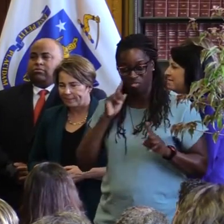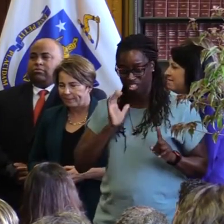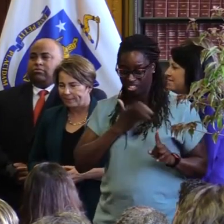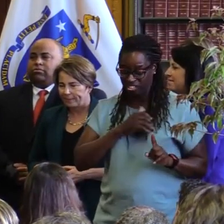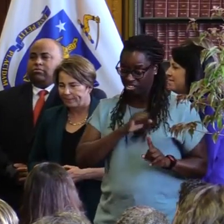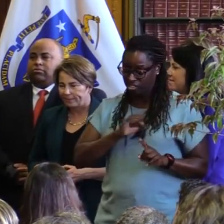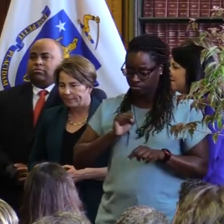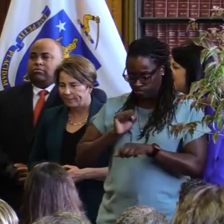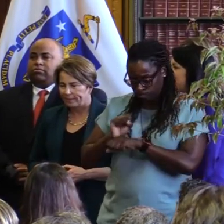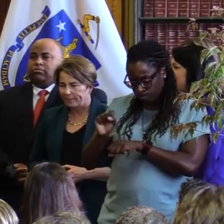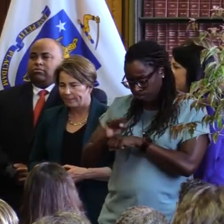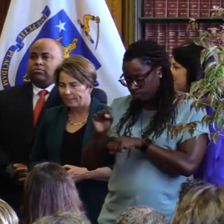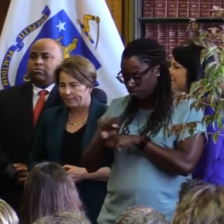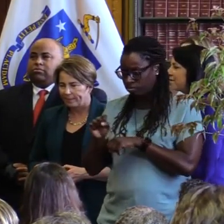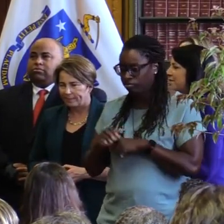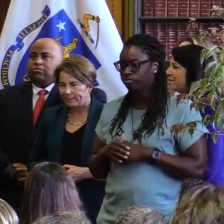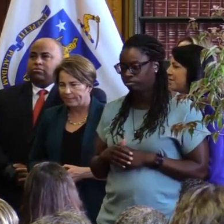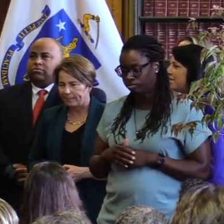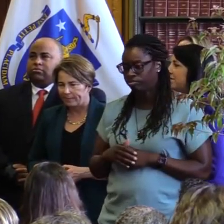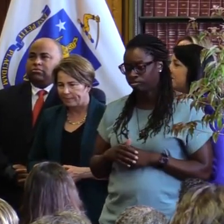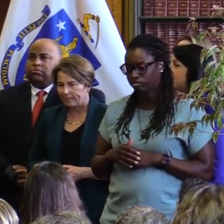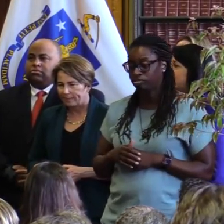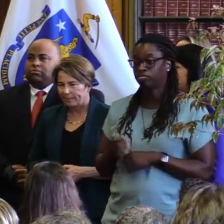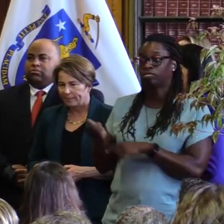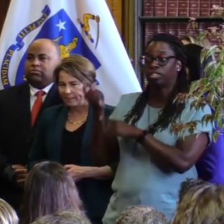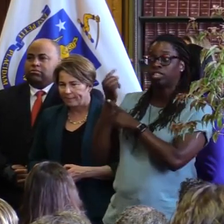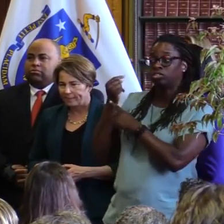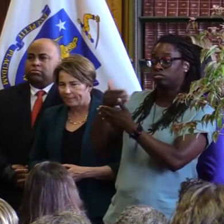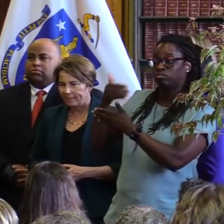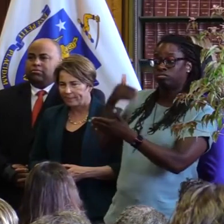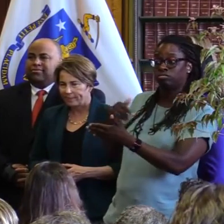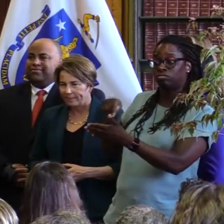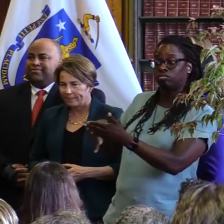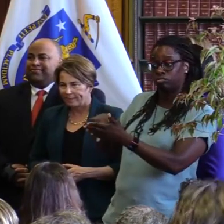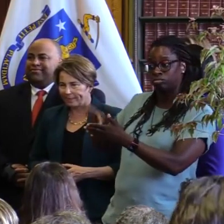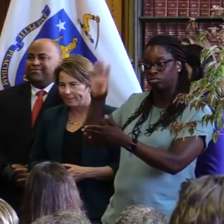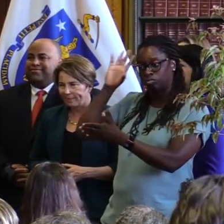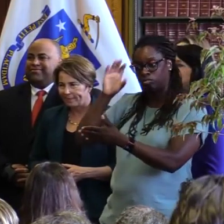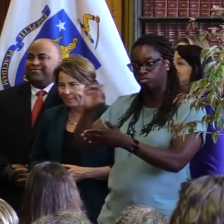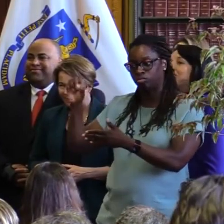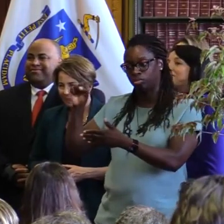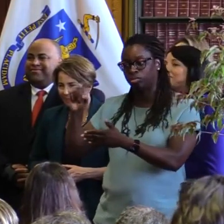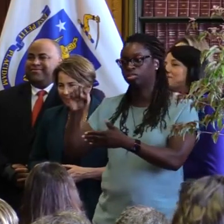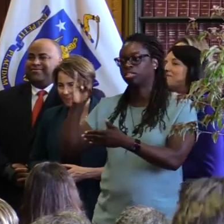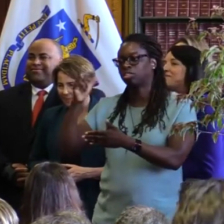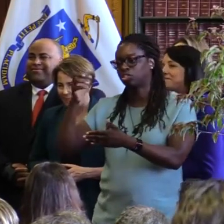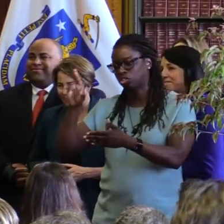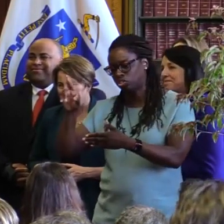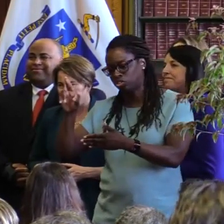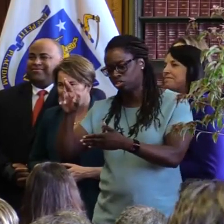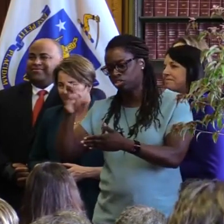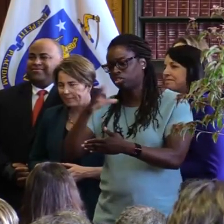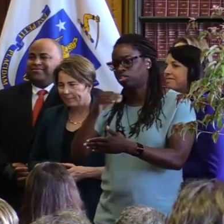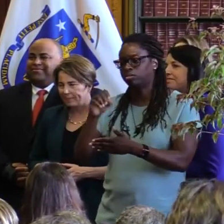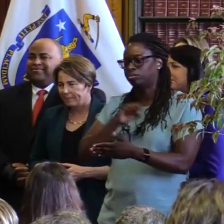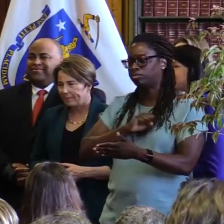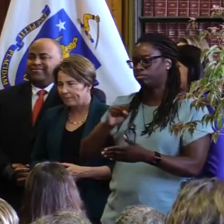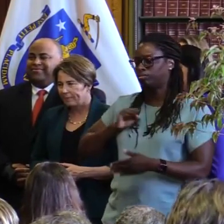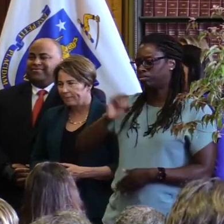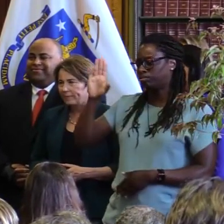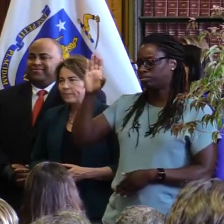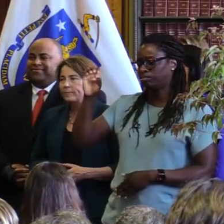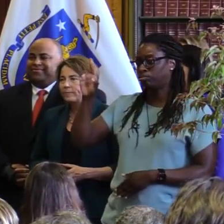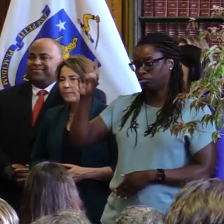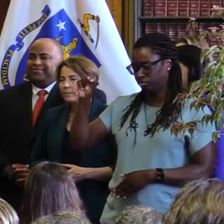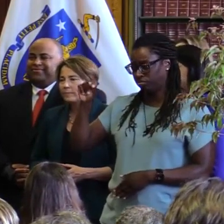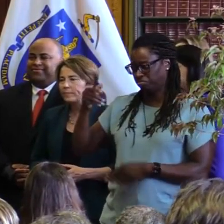the leadership of Senate President Spilker and Senator Barrett, who I see here today, the legislature created a groundbreaking